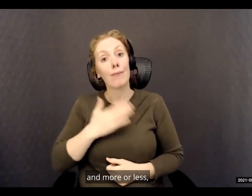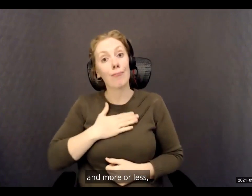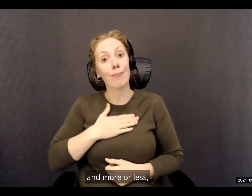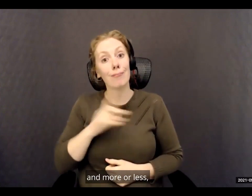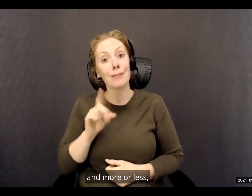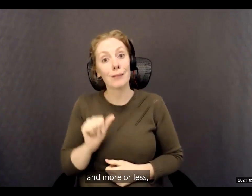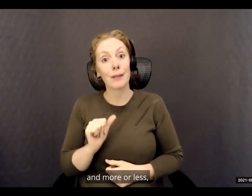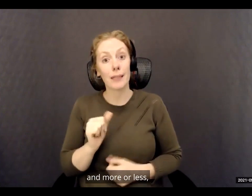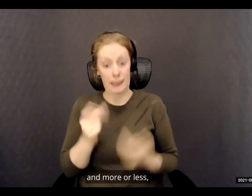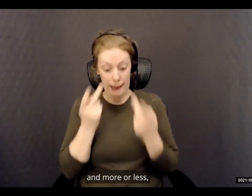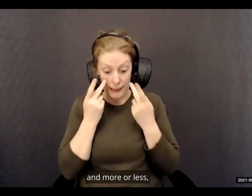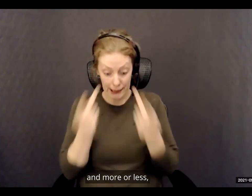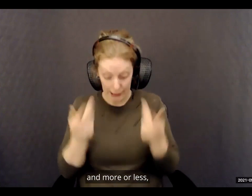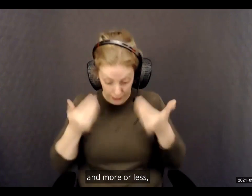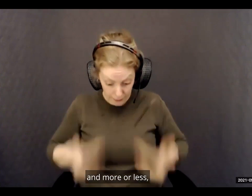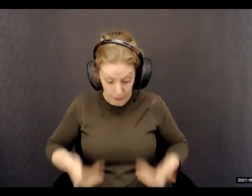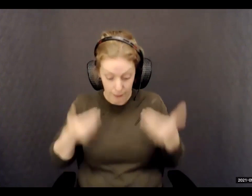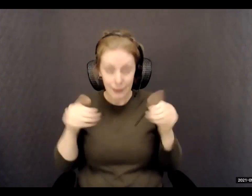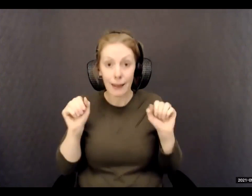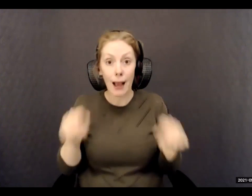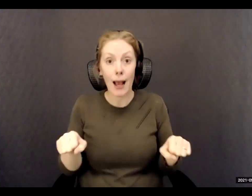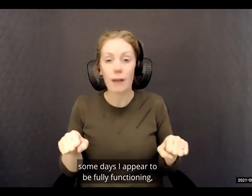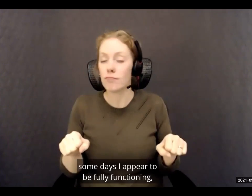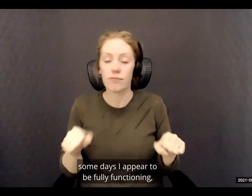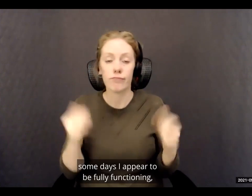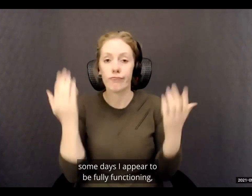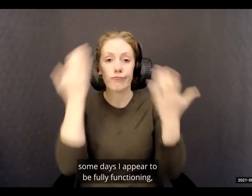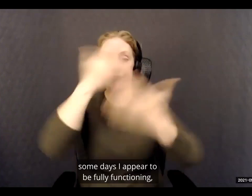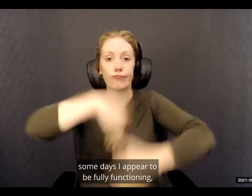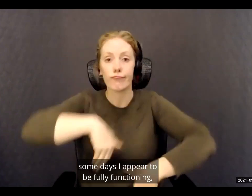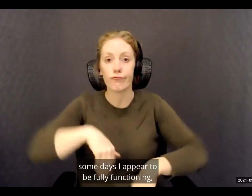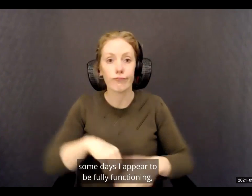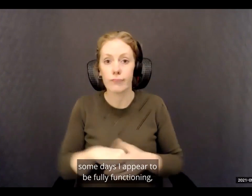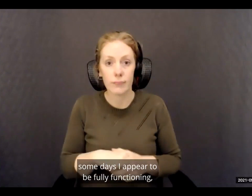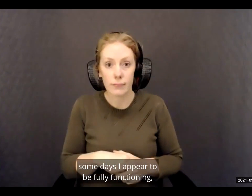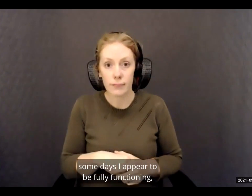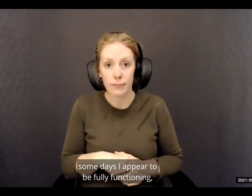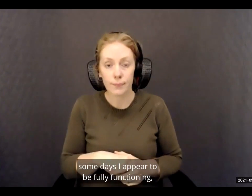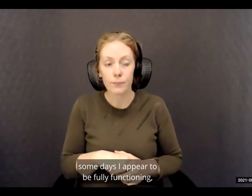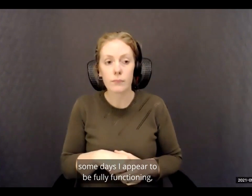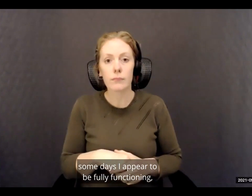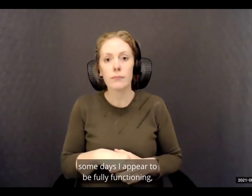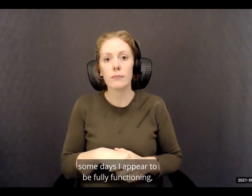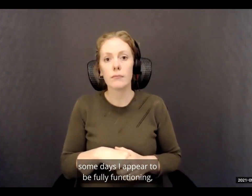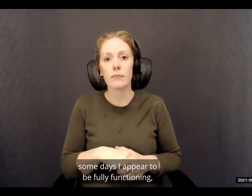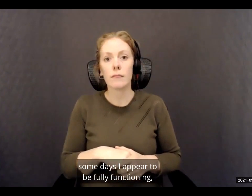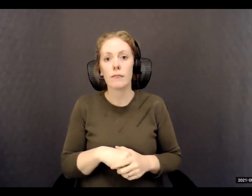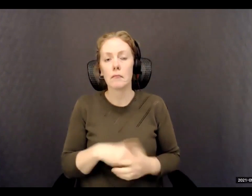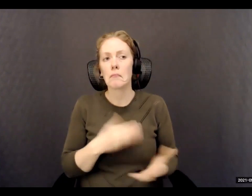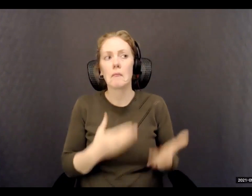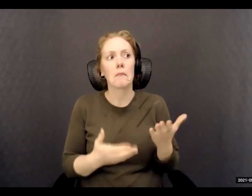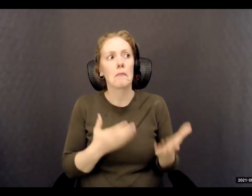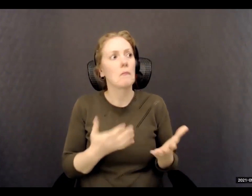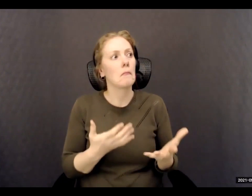and more or less some days I appear to be fully functioning,